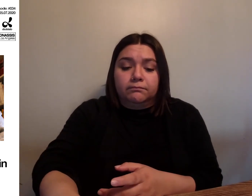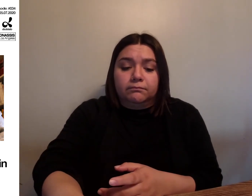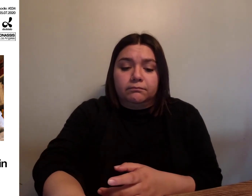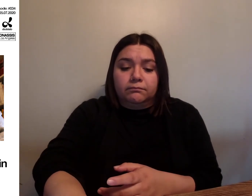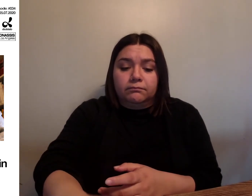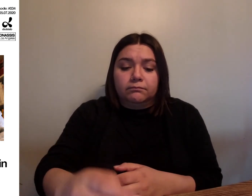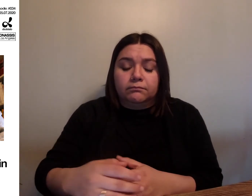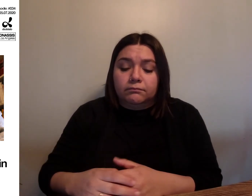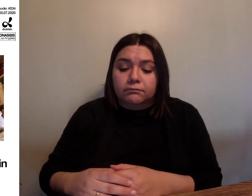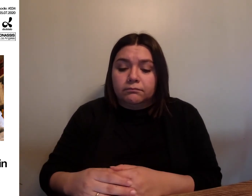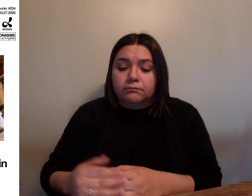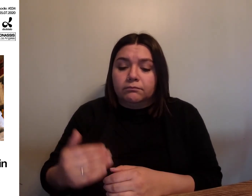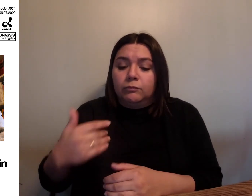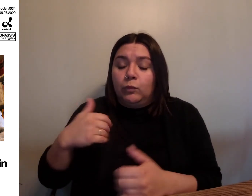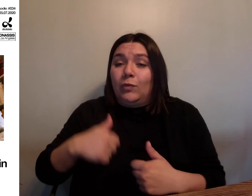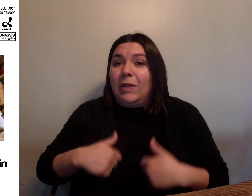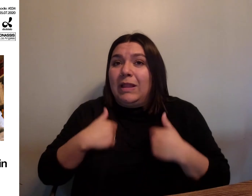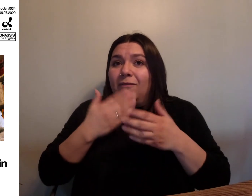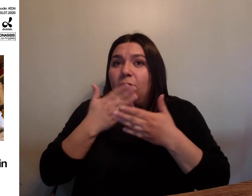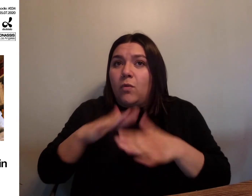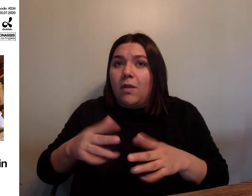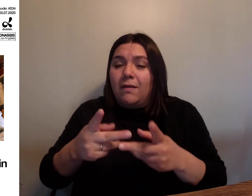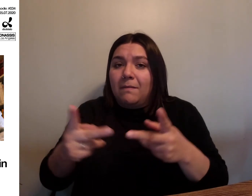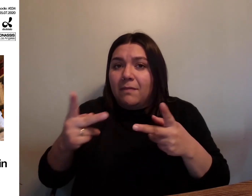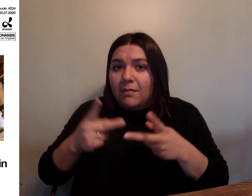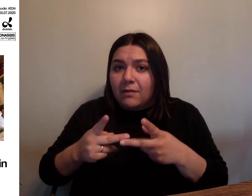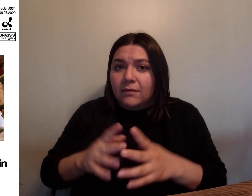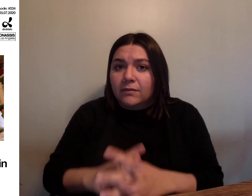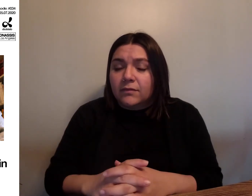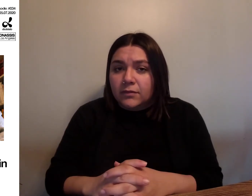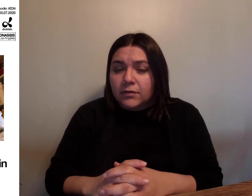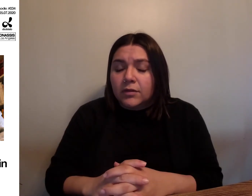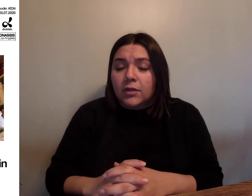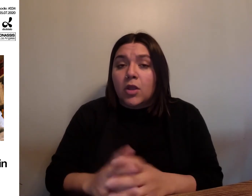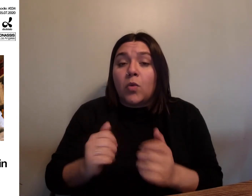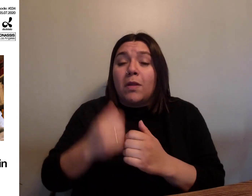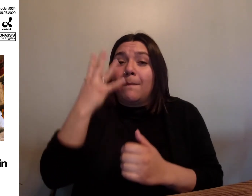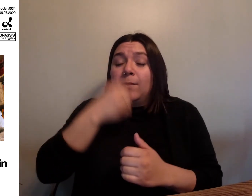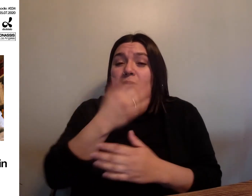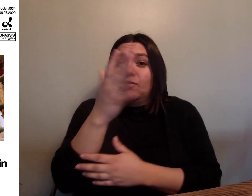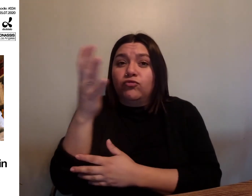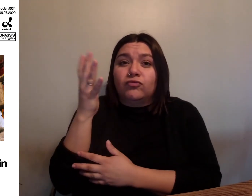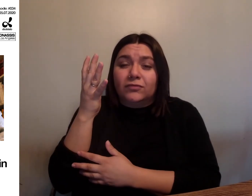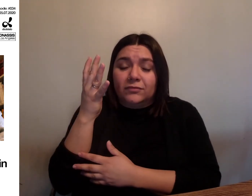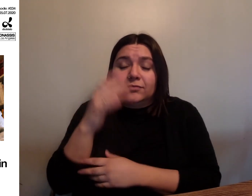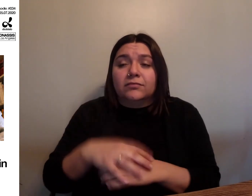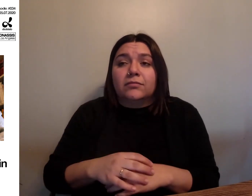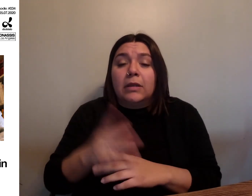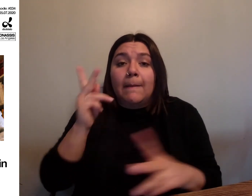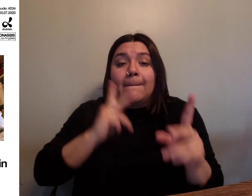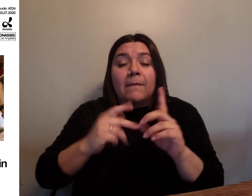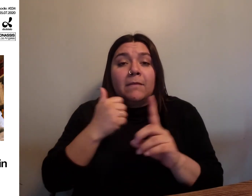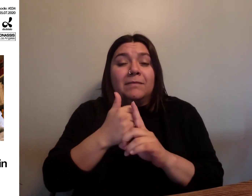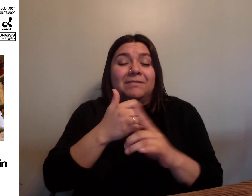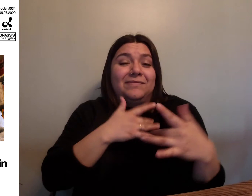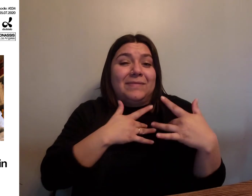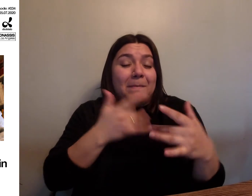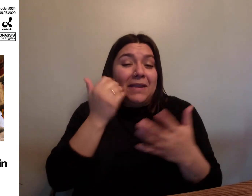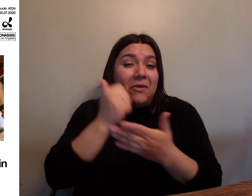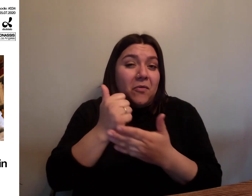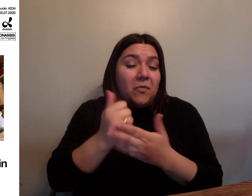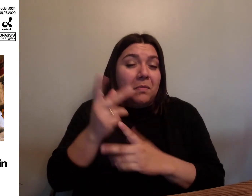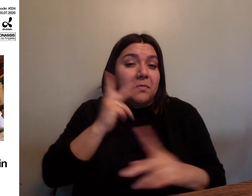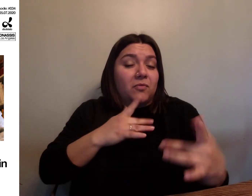We live in a quiet place, surrounded by beautiful trees. People are helpful.